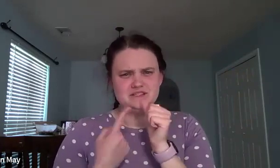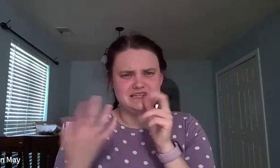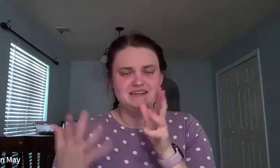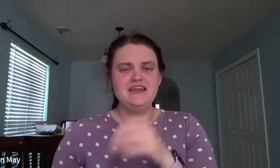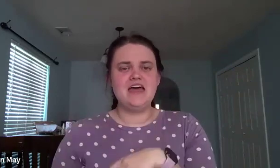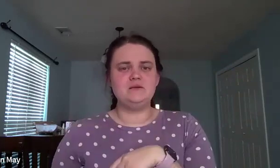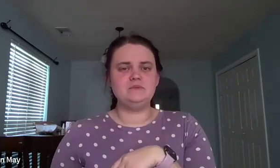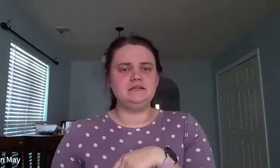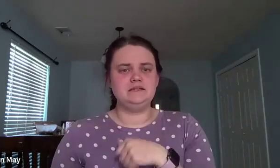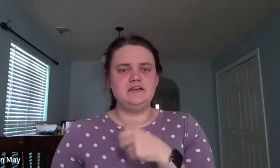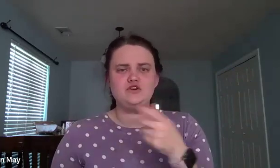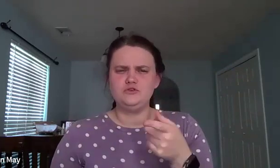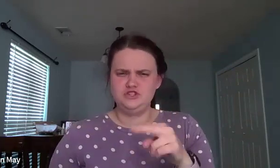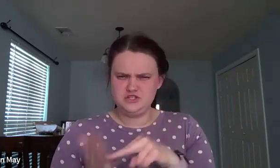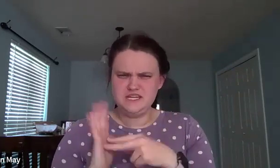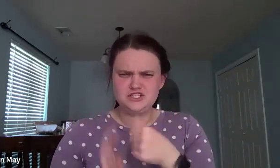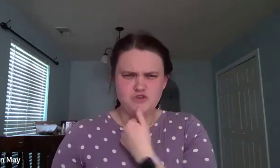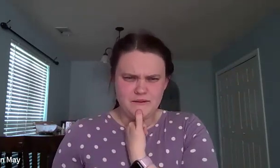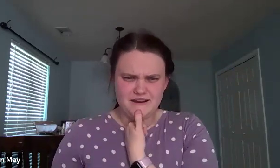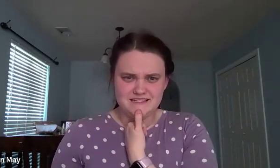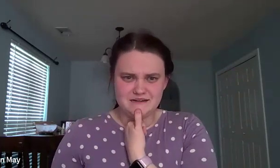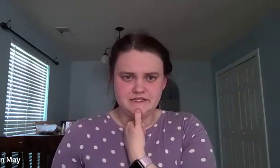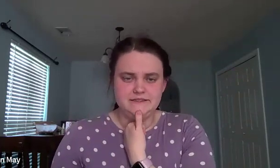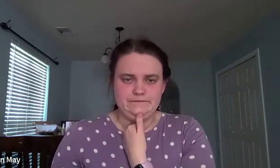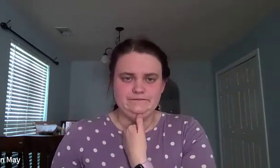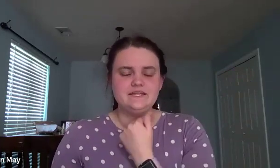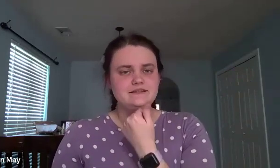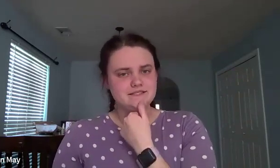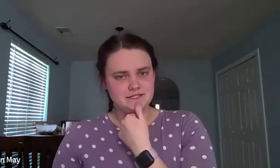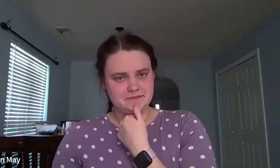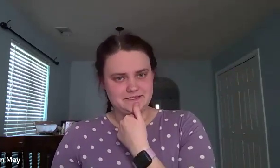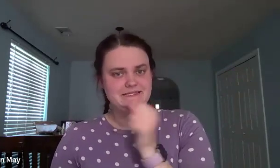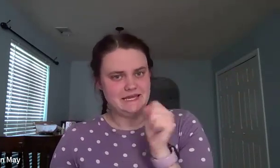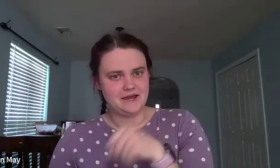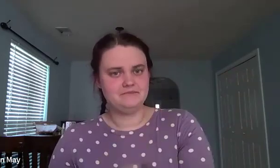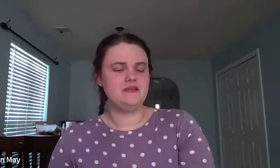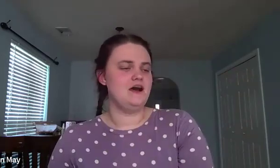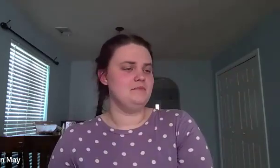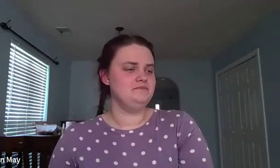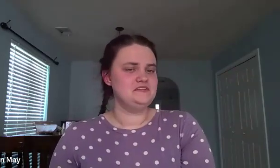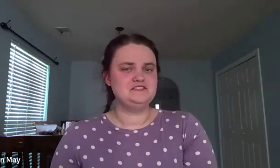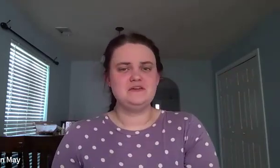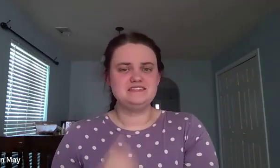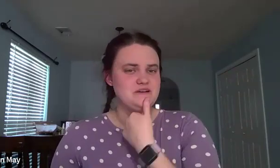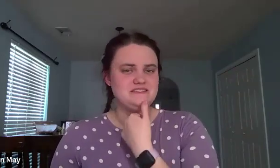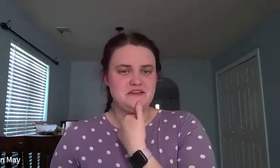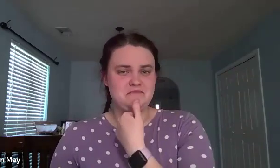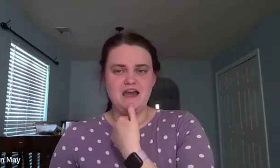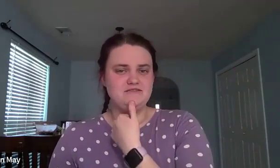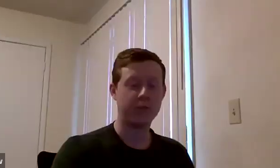in? And I'll be like, and they'll go, do you mean strawberries? And I'm like, yeah. So that's always the thing. Well, thank you for